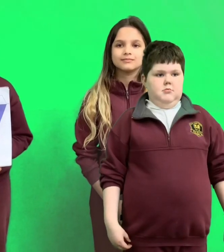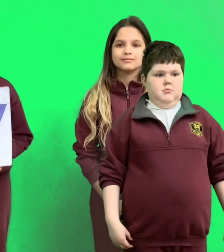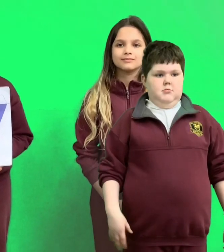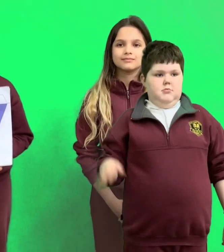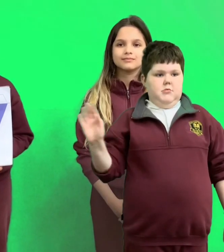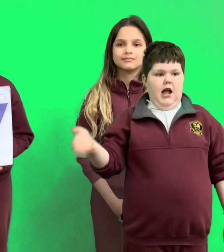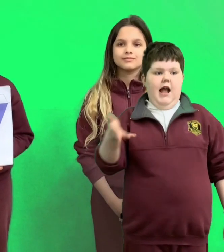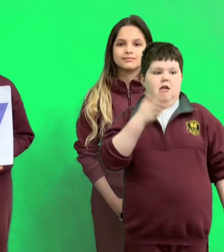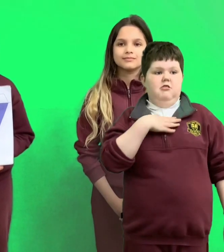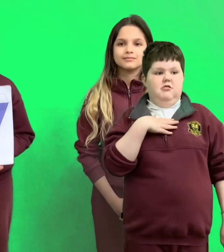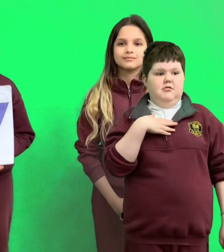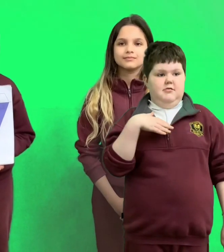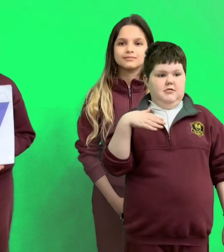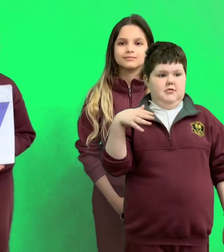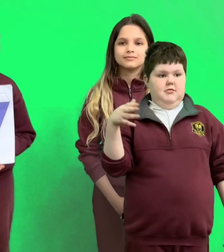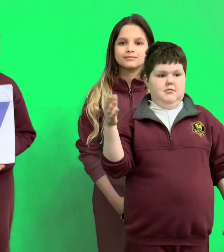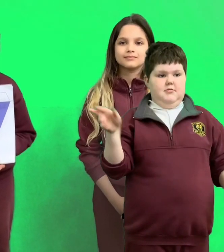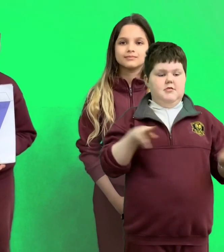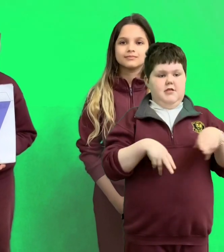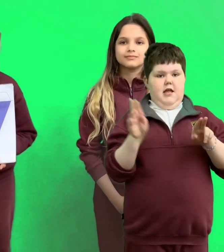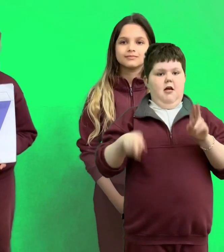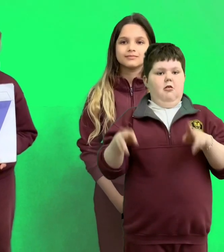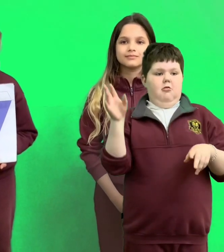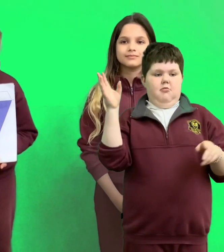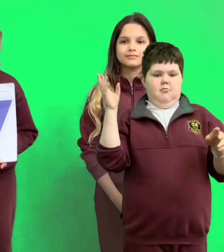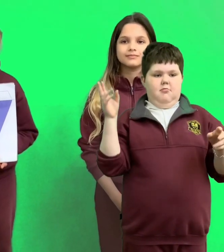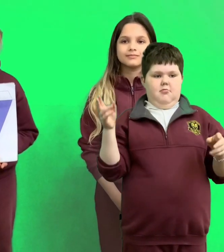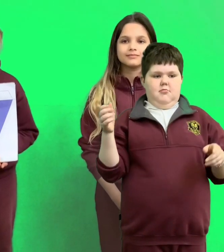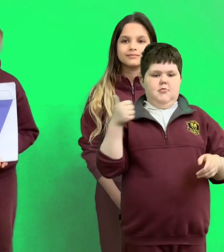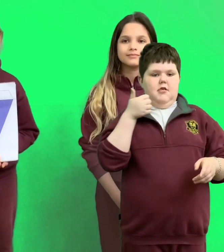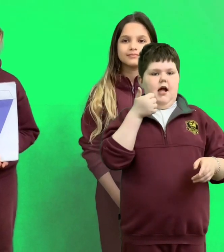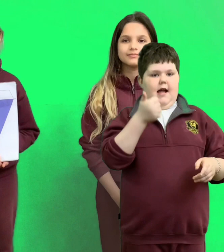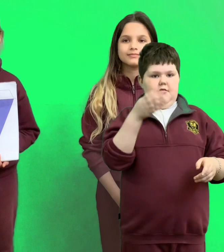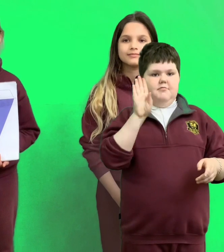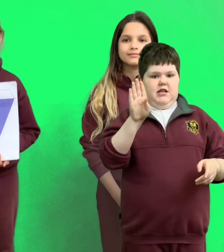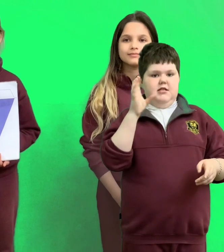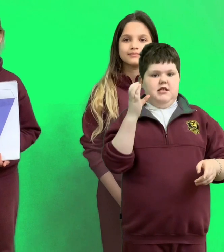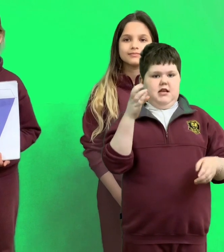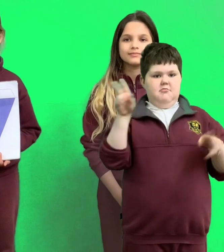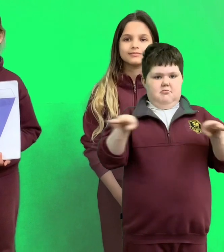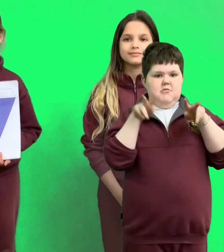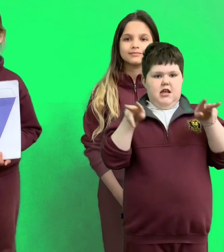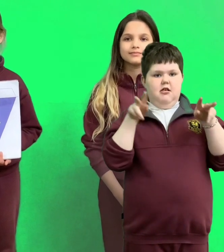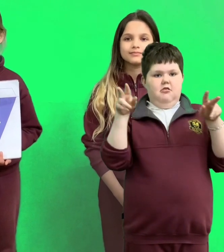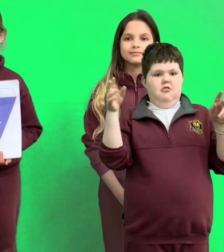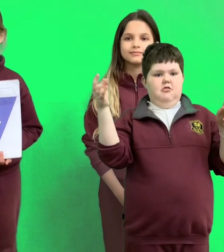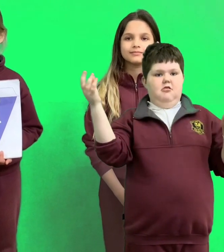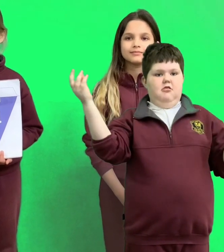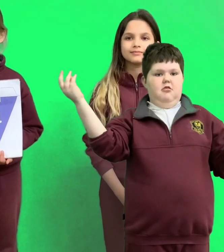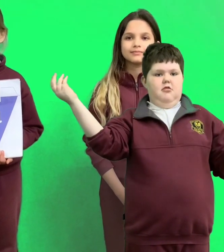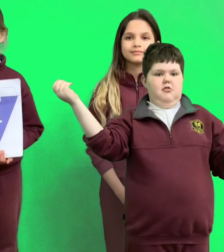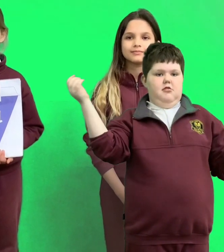Our new ABC video is